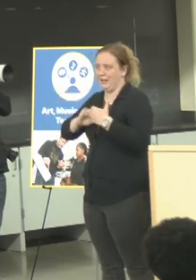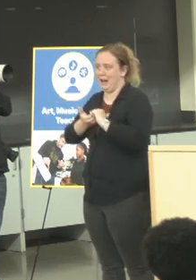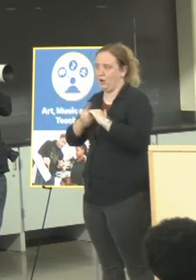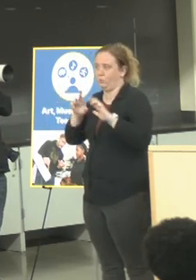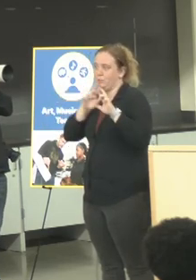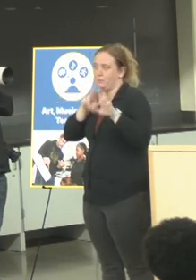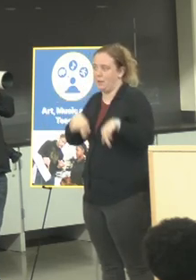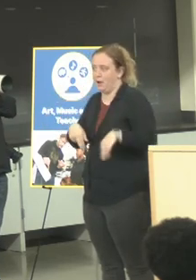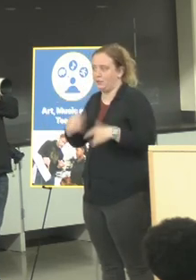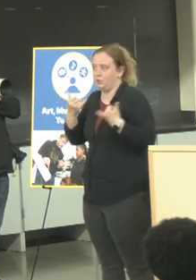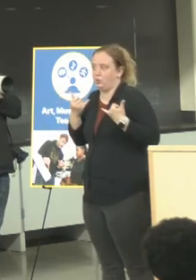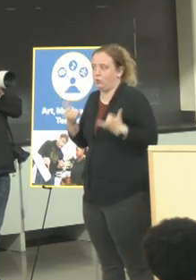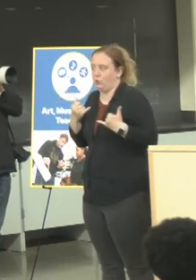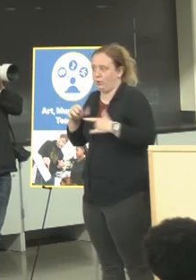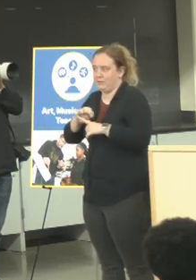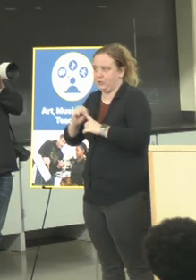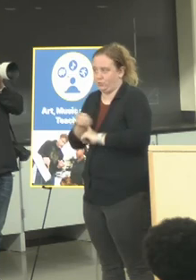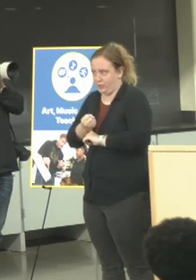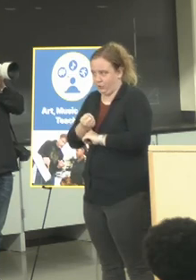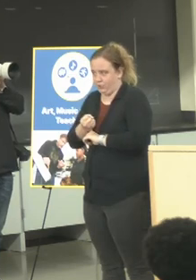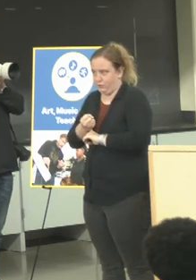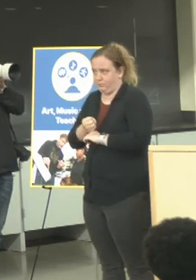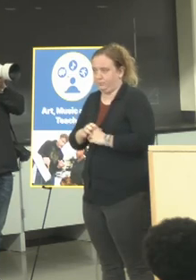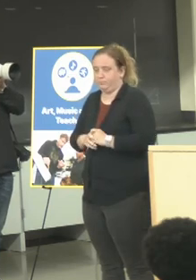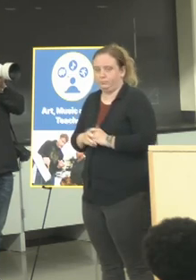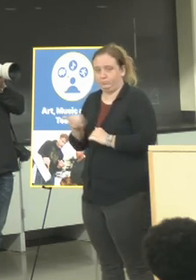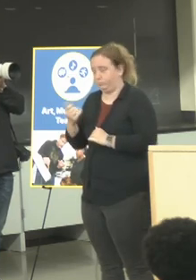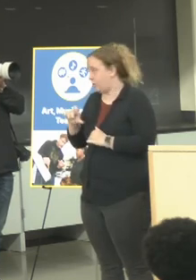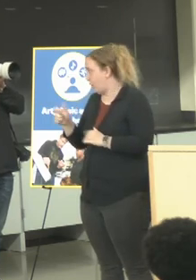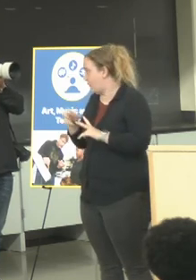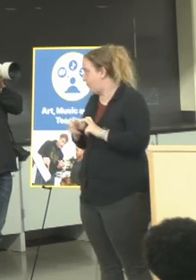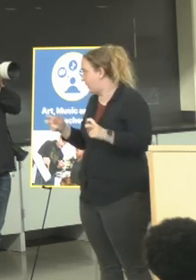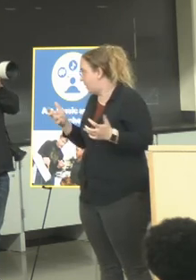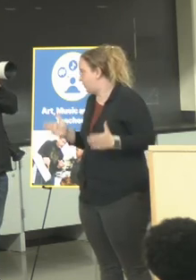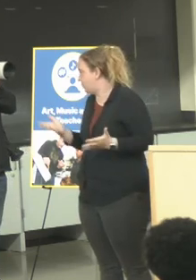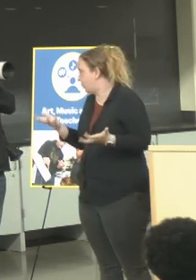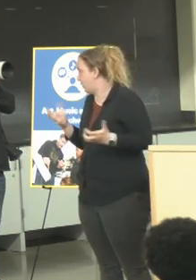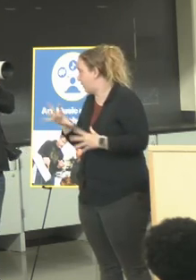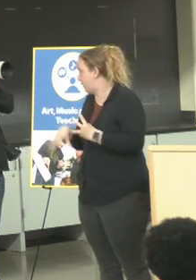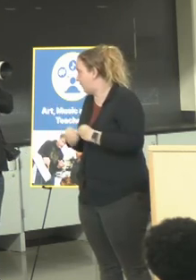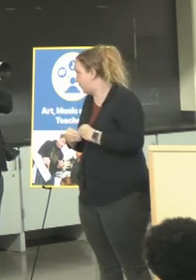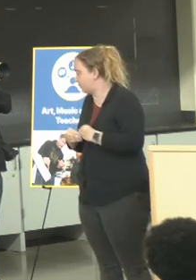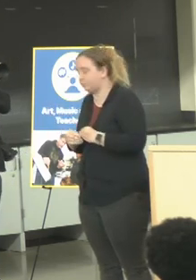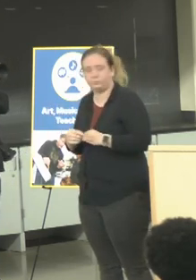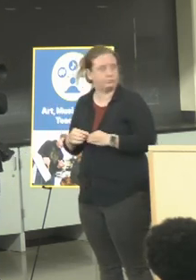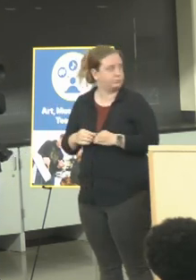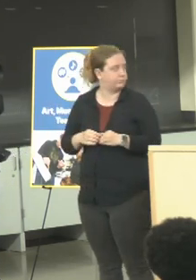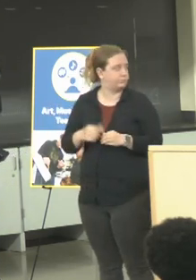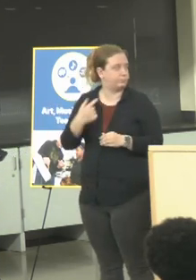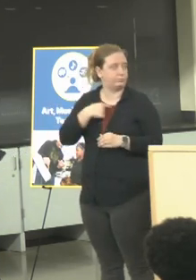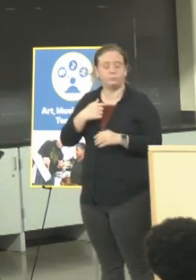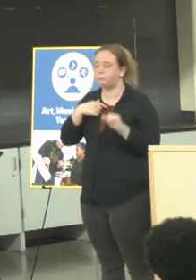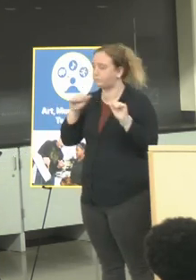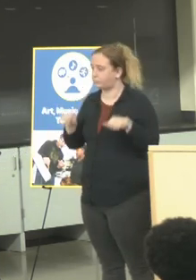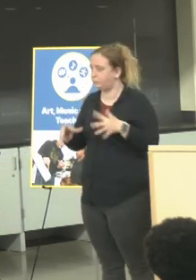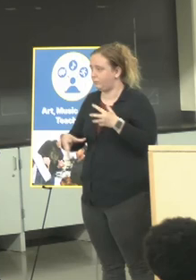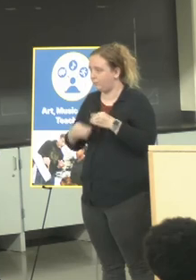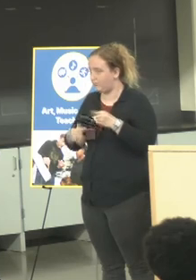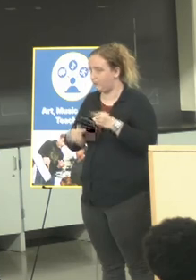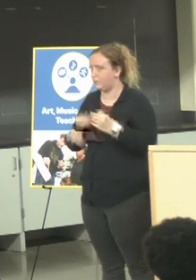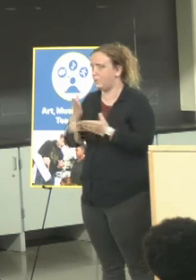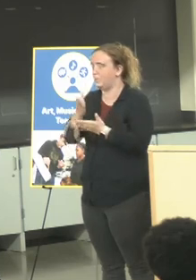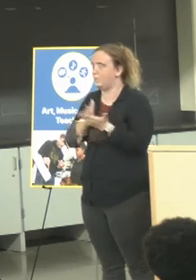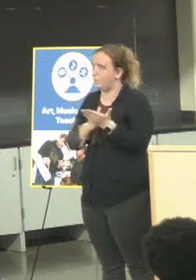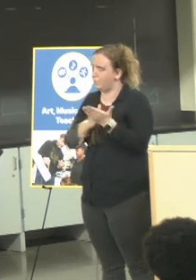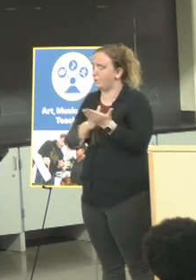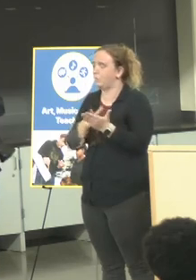situation. Anybody else want to add to that? I can add to that. I think part of the question was details on potential